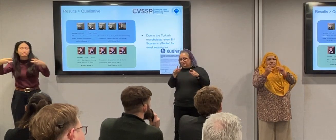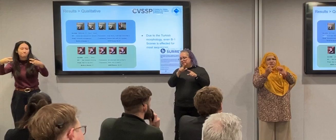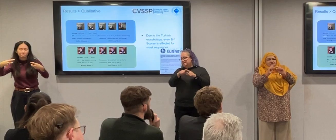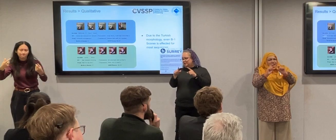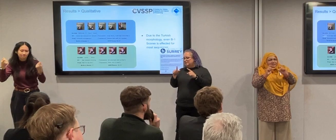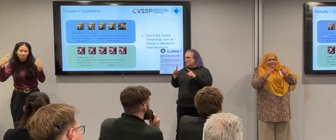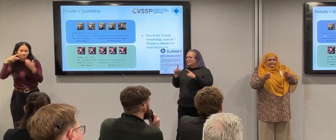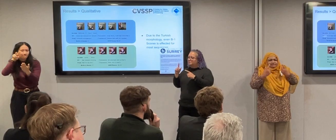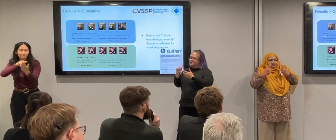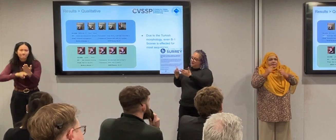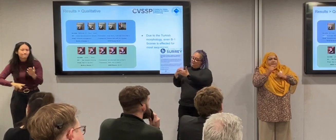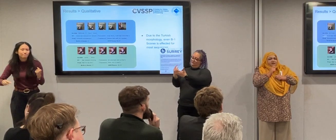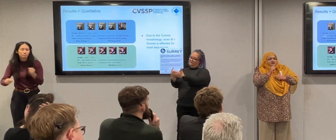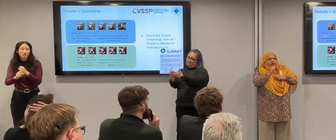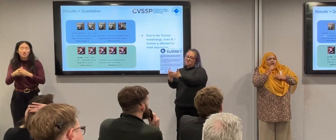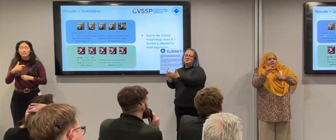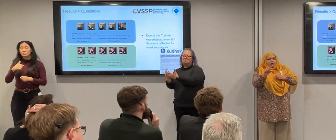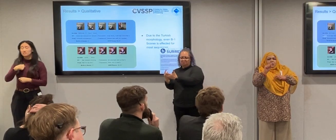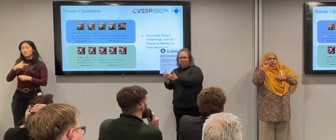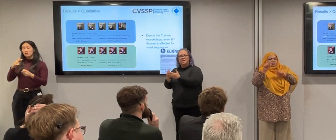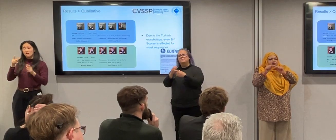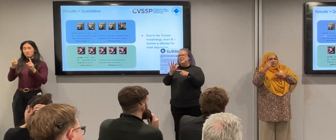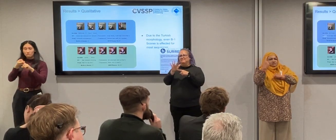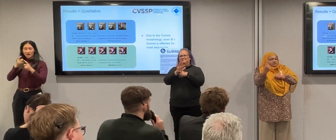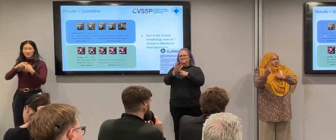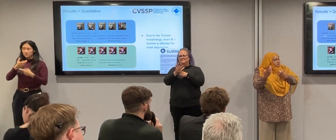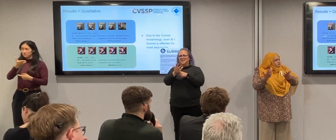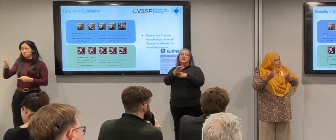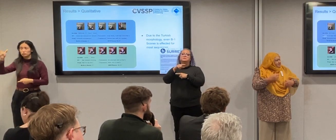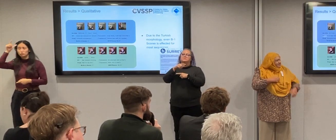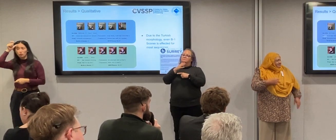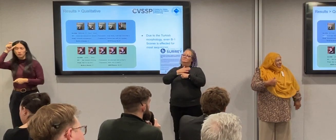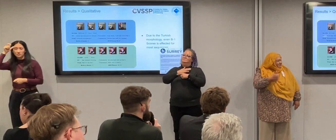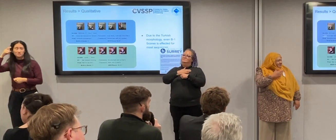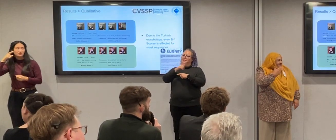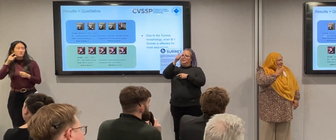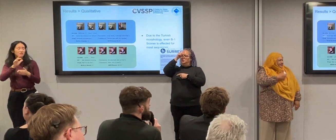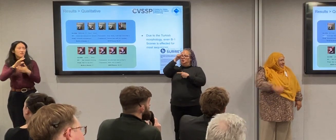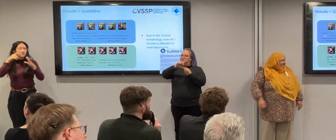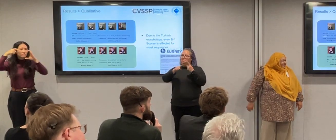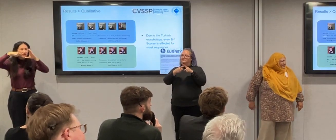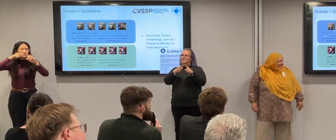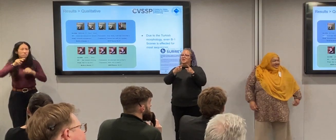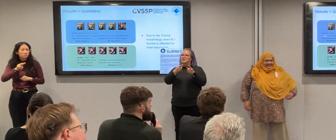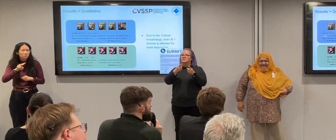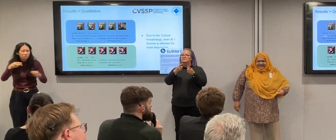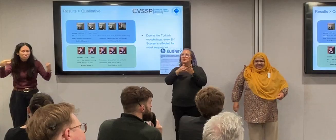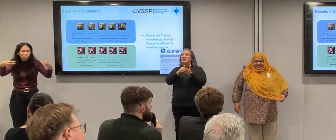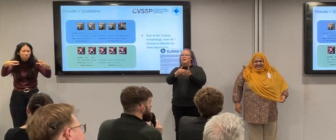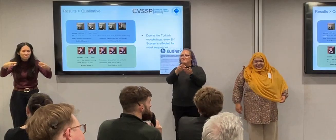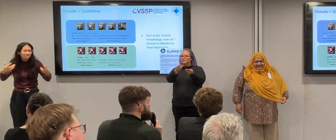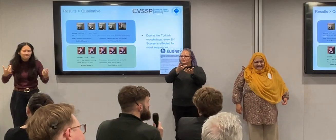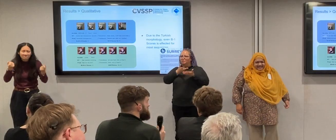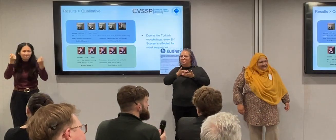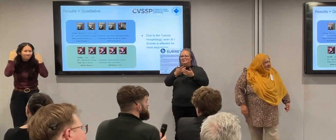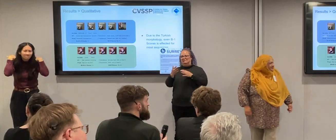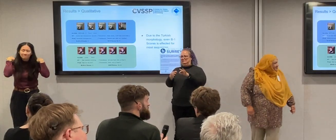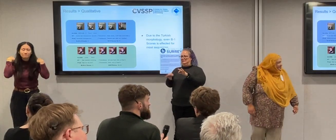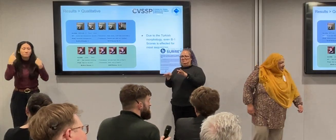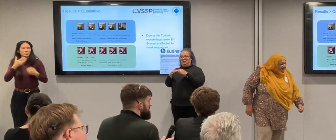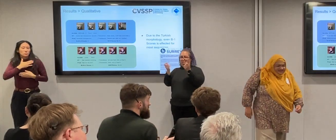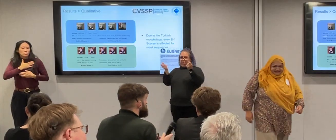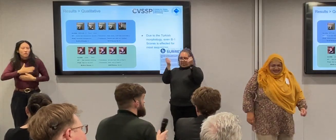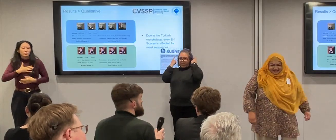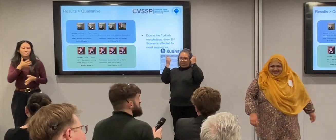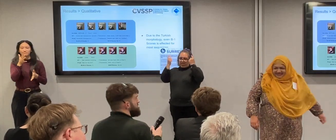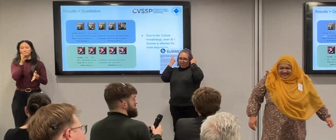told me that with films they don't often understand the subtitles and they prefer to use an InVision interpreter for that. Yeah,